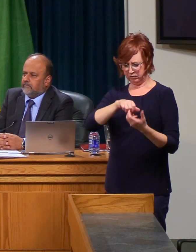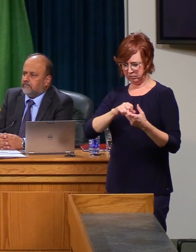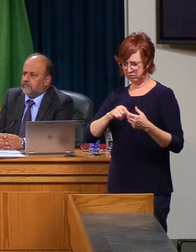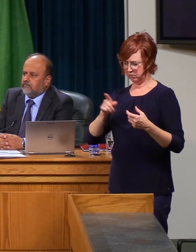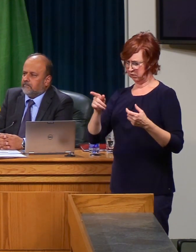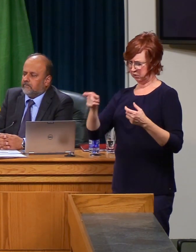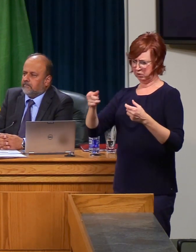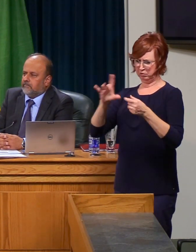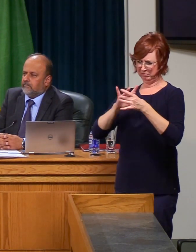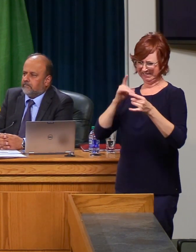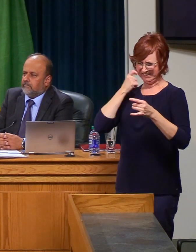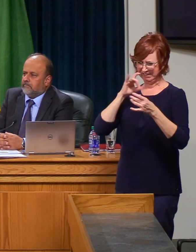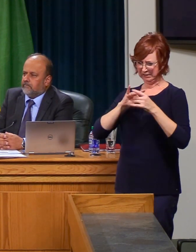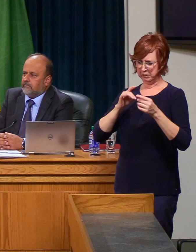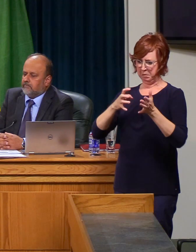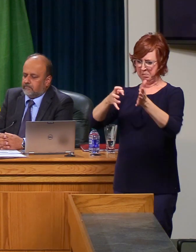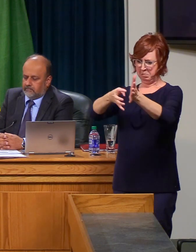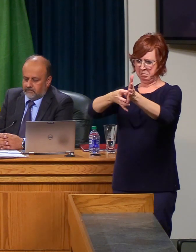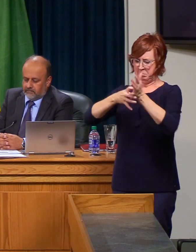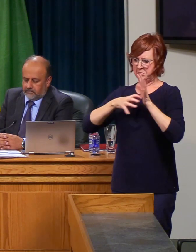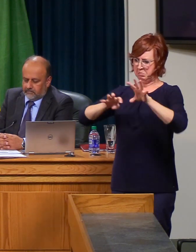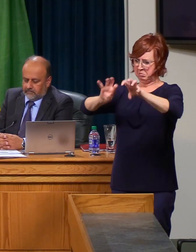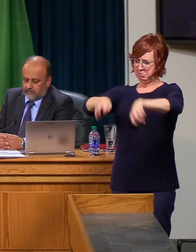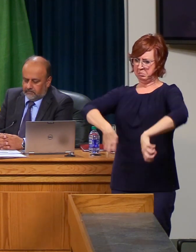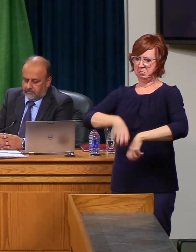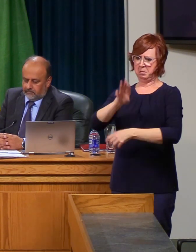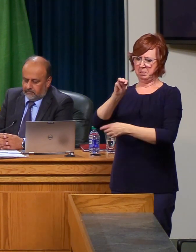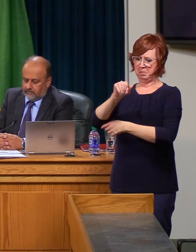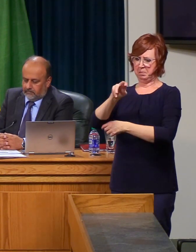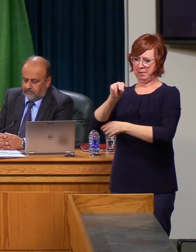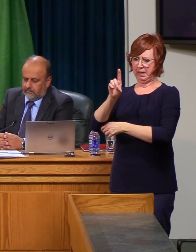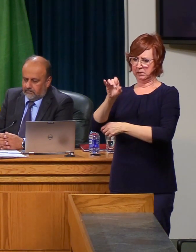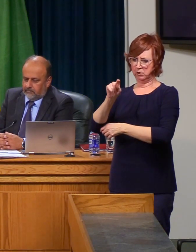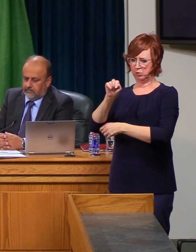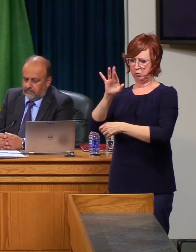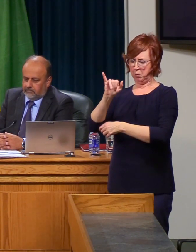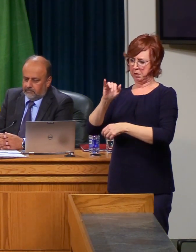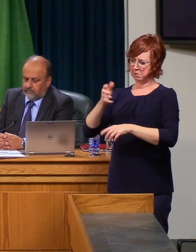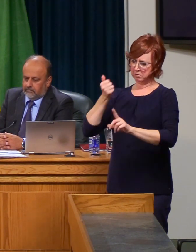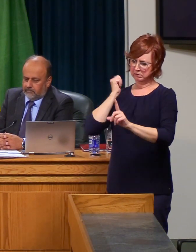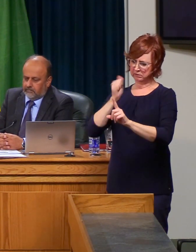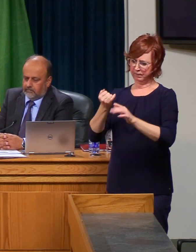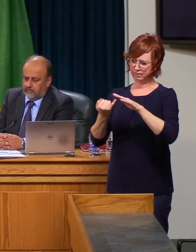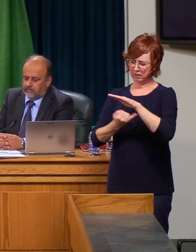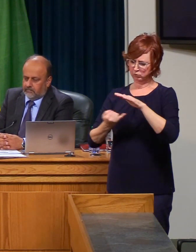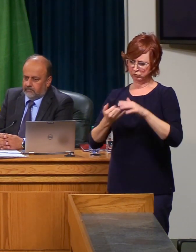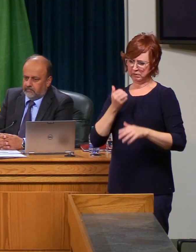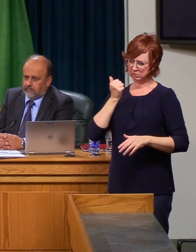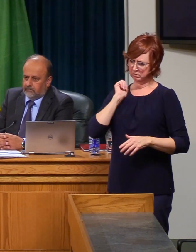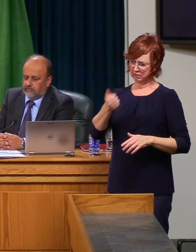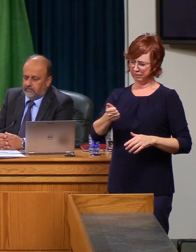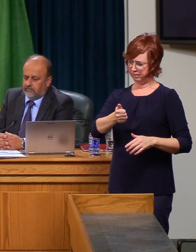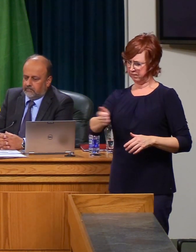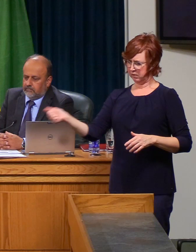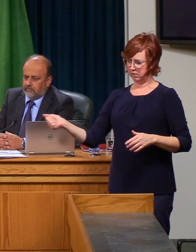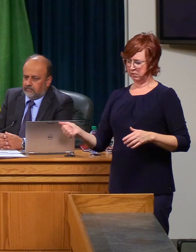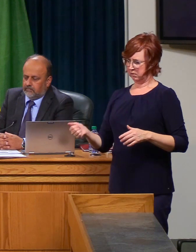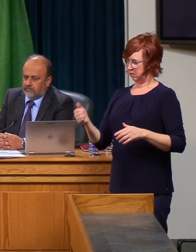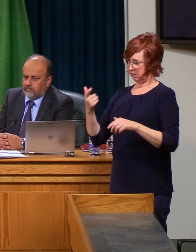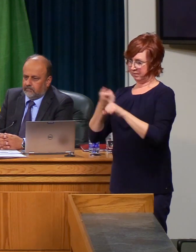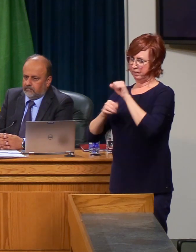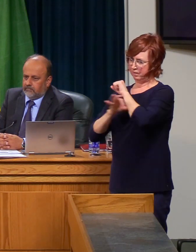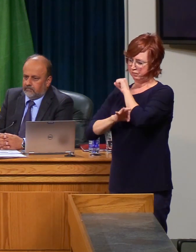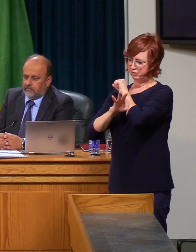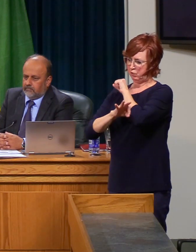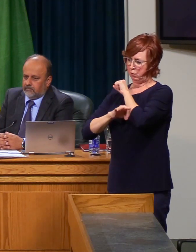for basically anyone coming back to Saskatchewan from any foreign point to self-isolate. Are you saying you've